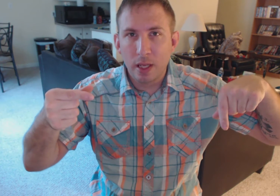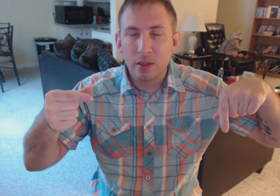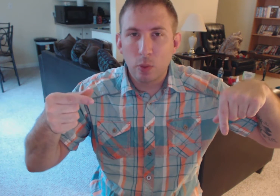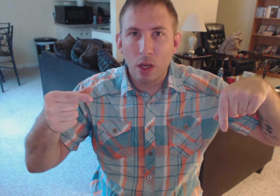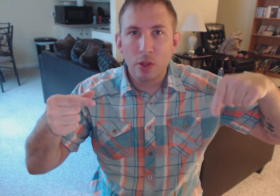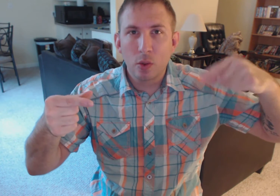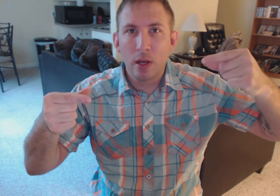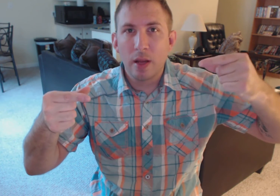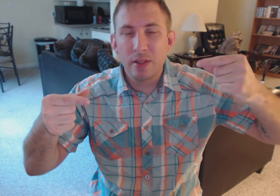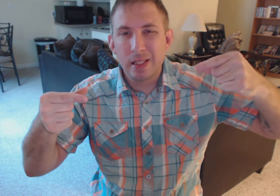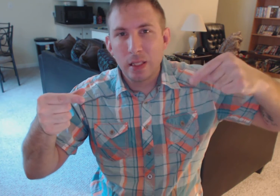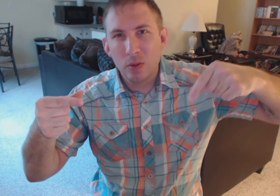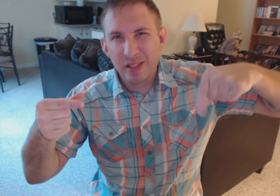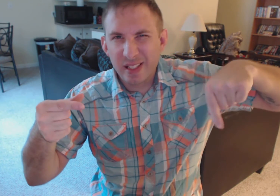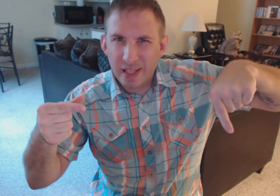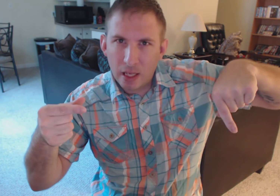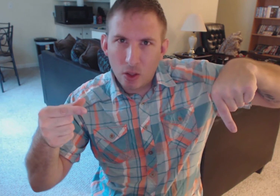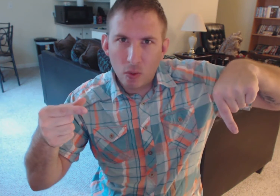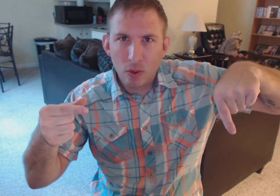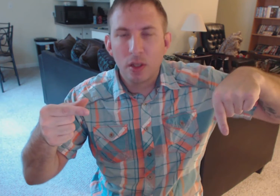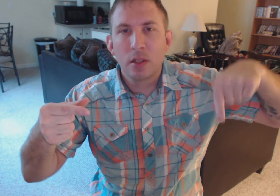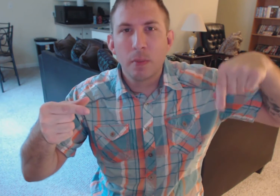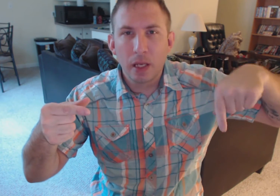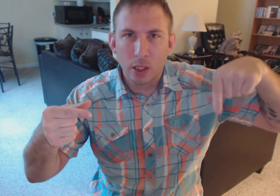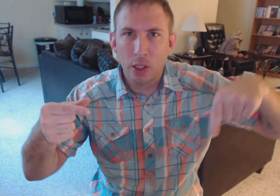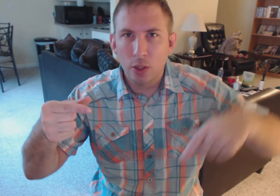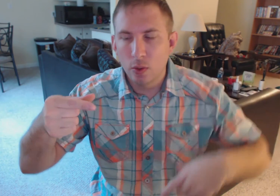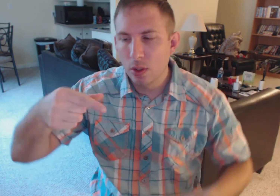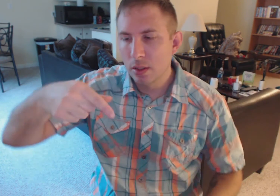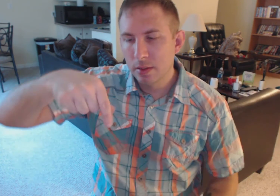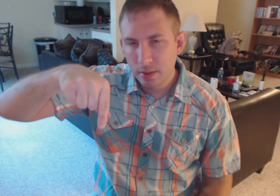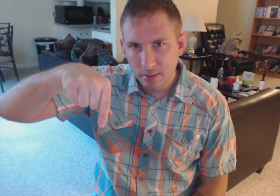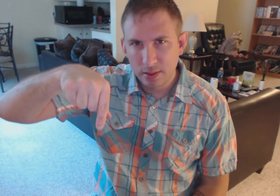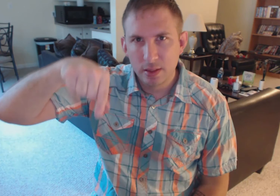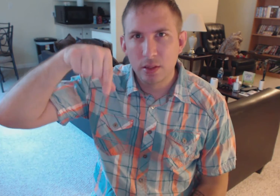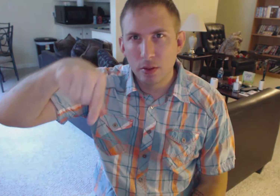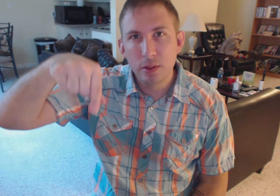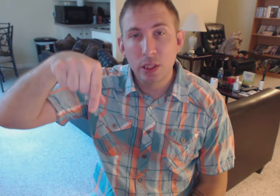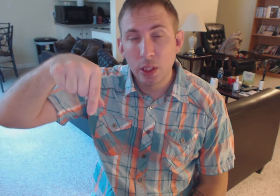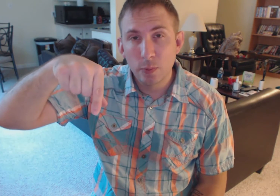that's why you're going to have to tilt it down to make it Q. So it's Q.